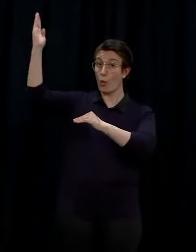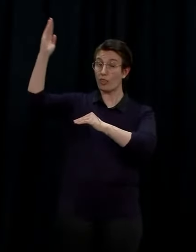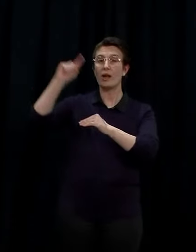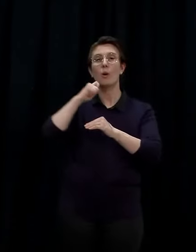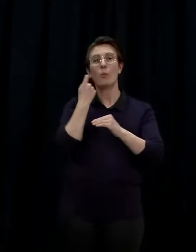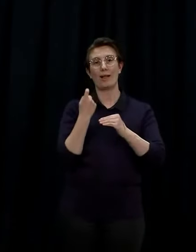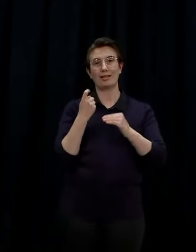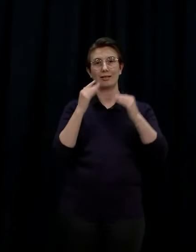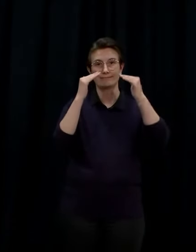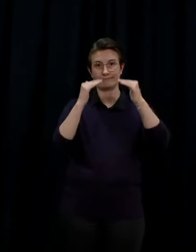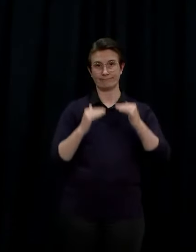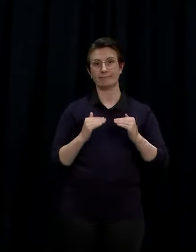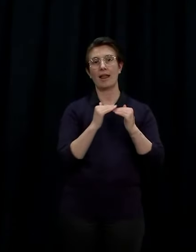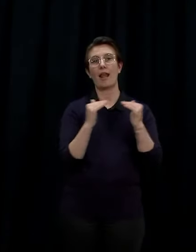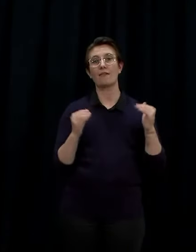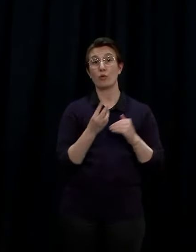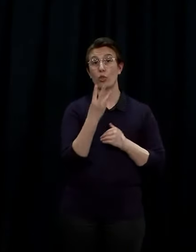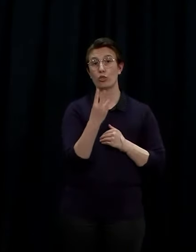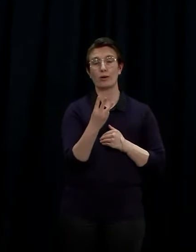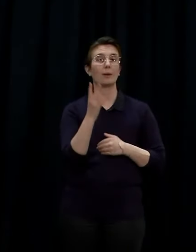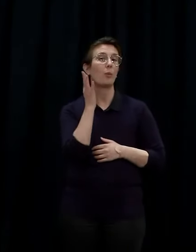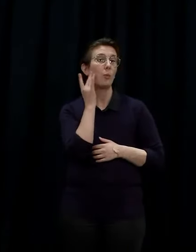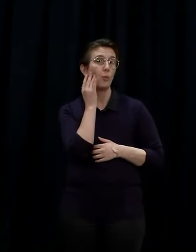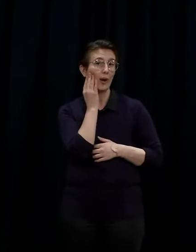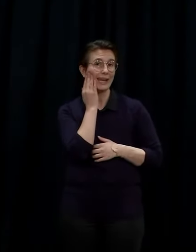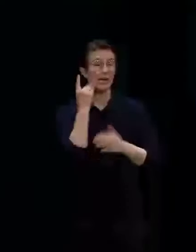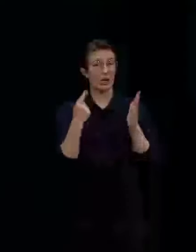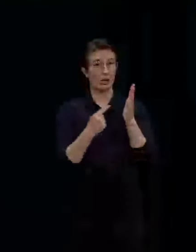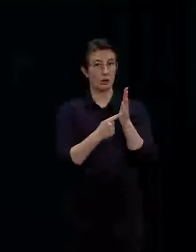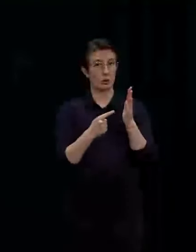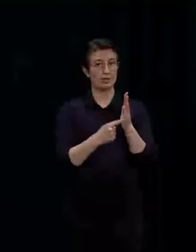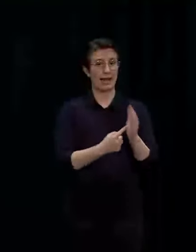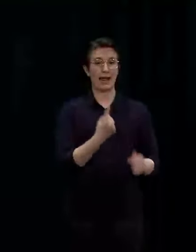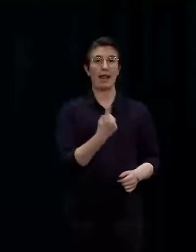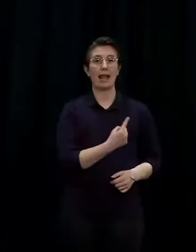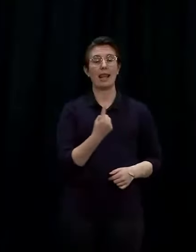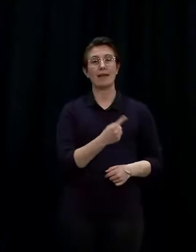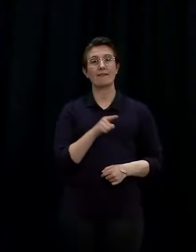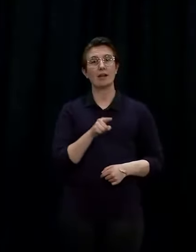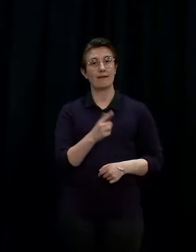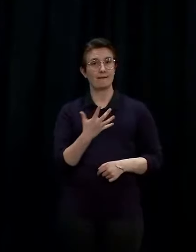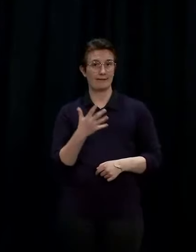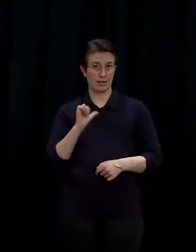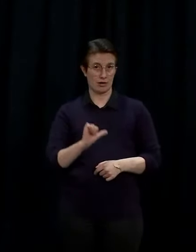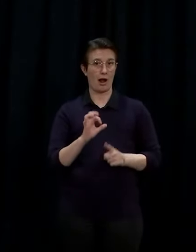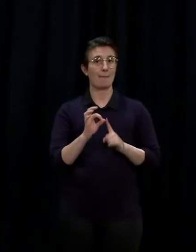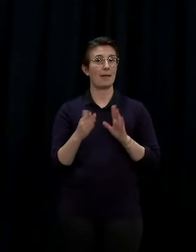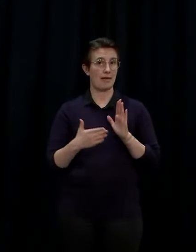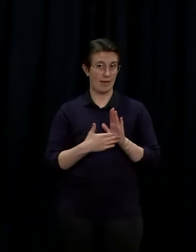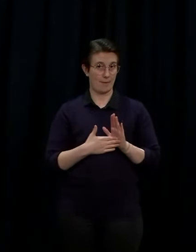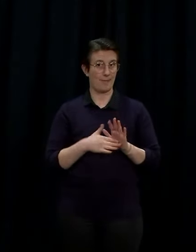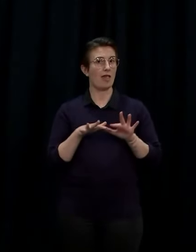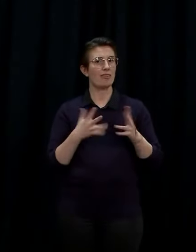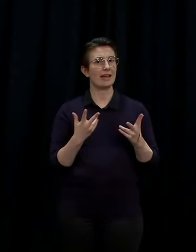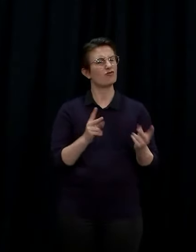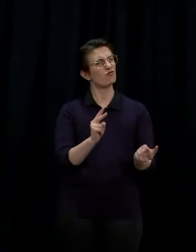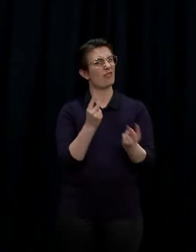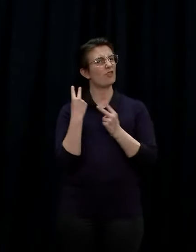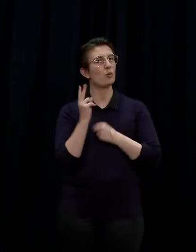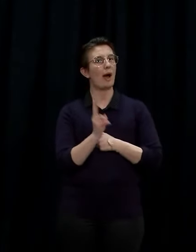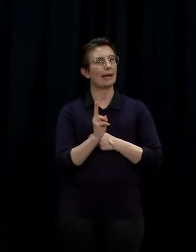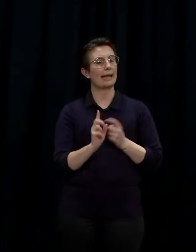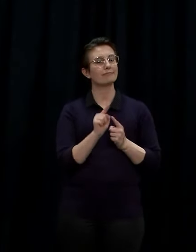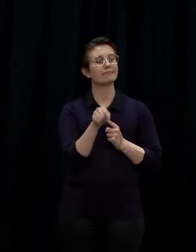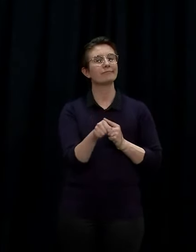We'll review these settings at Cabinet a week later on Monday, the 6th of September. For those in